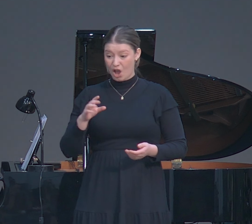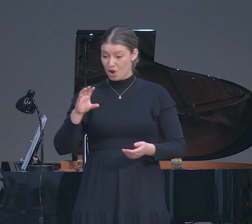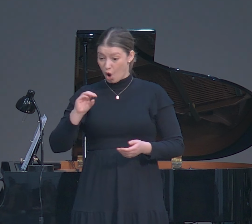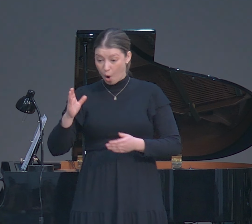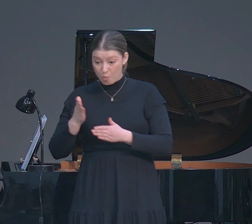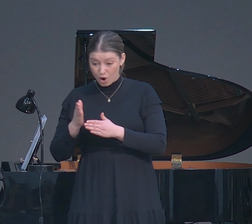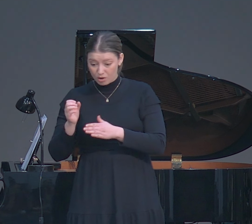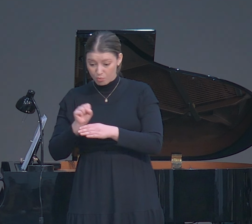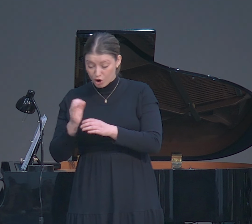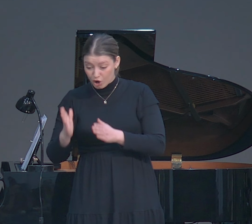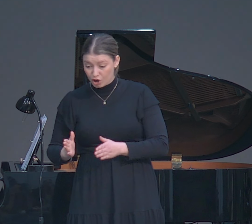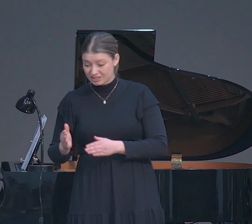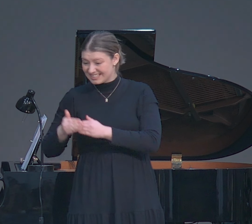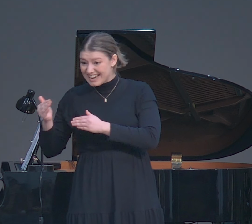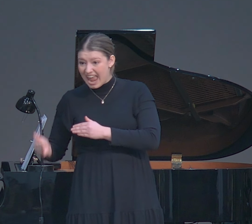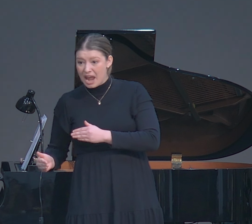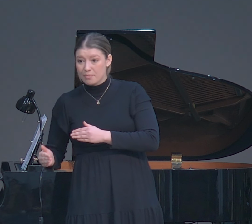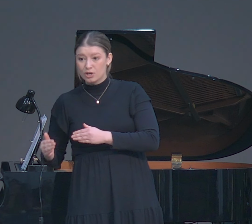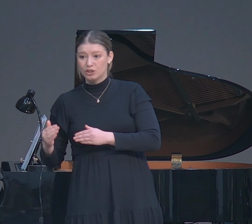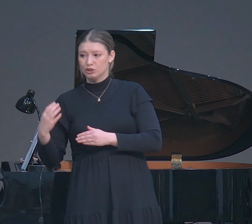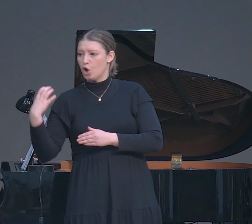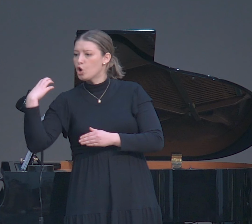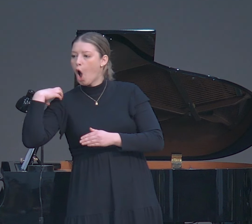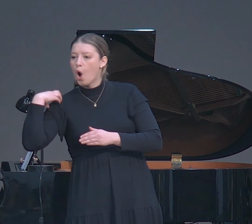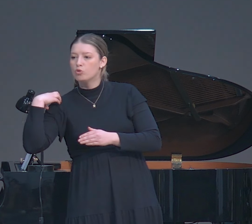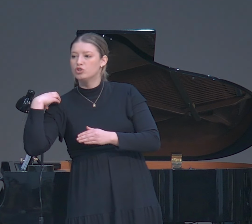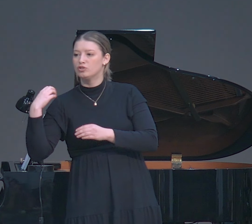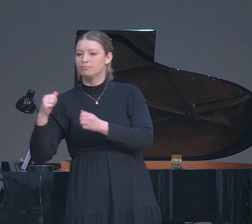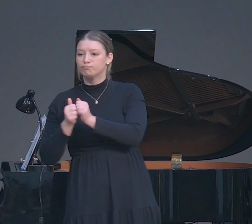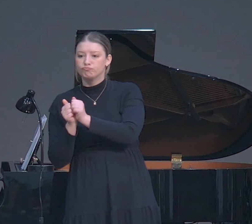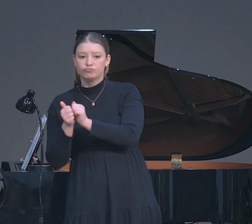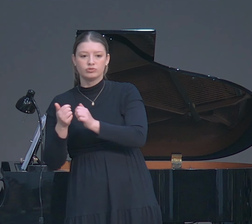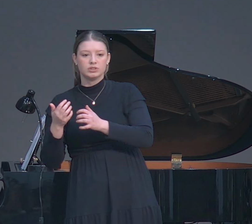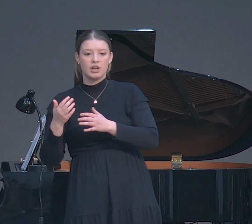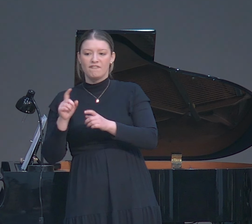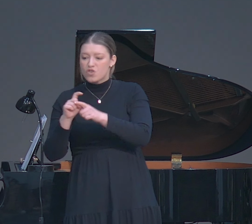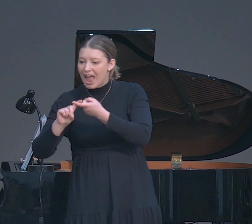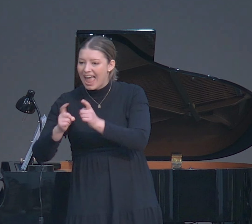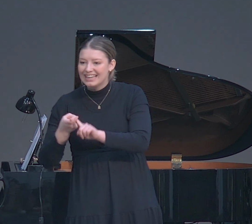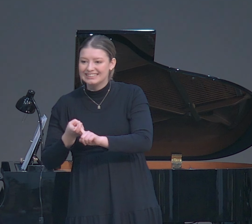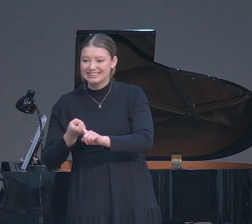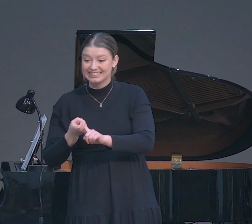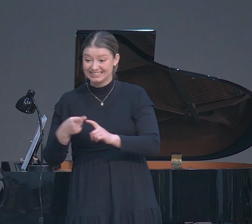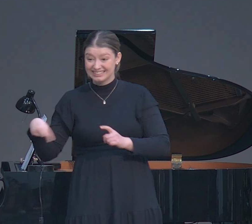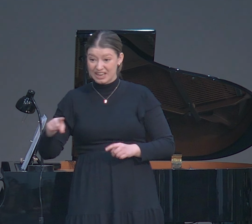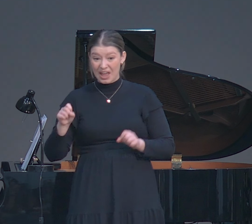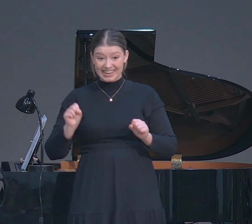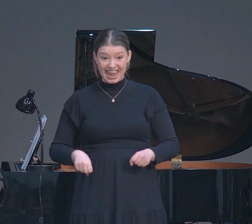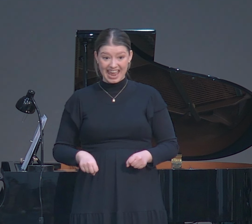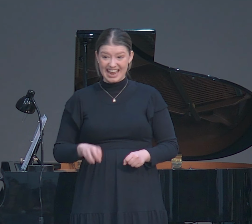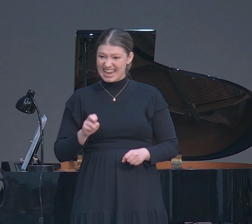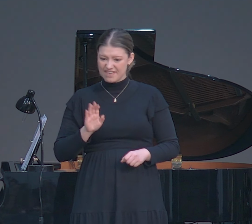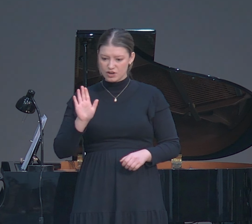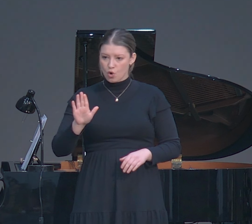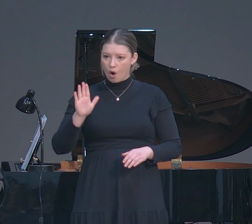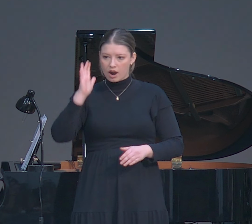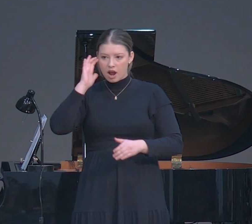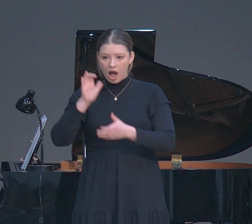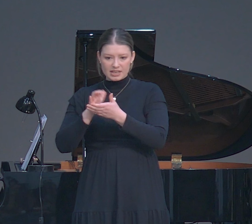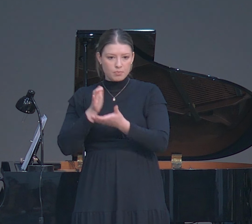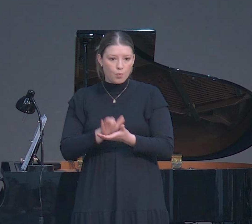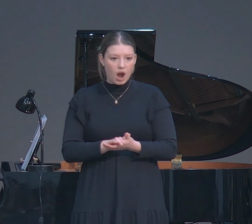coaches and neighbors and people who are friends, but deeper than that, children,